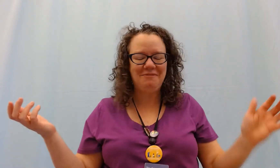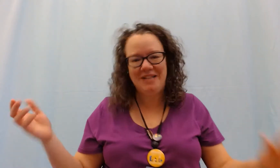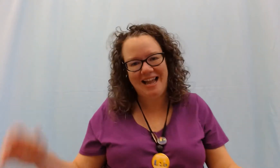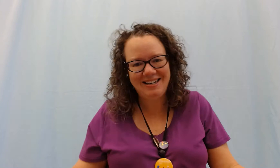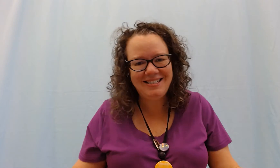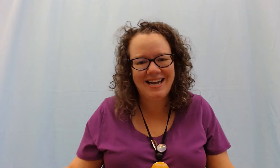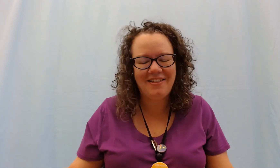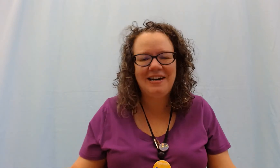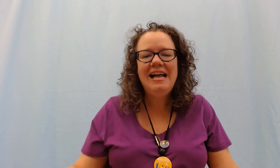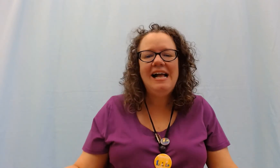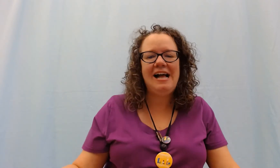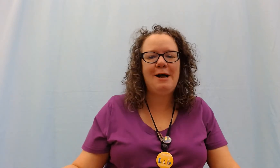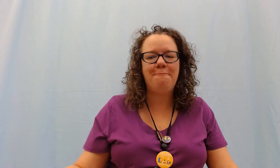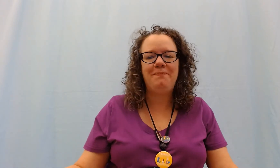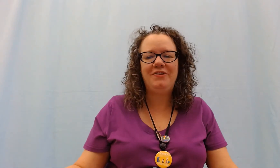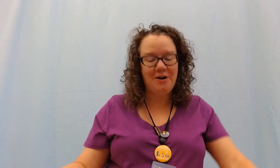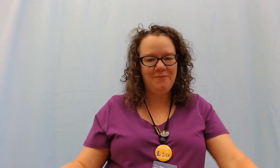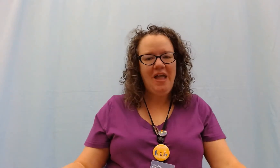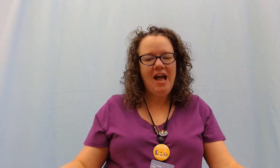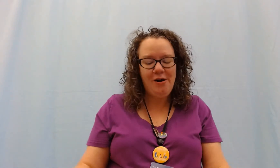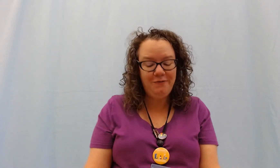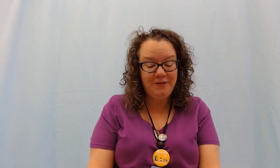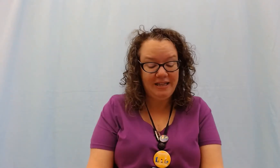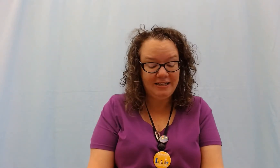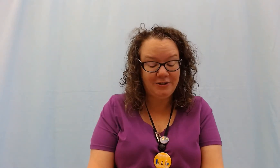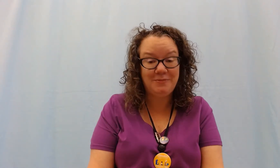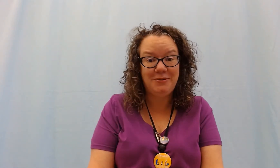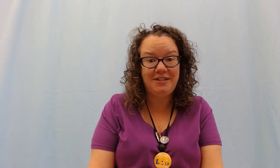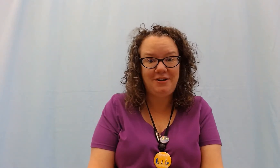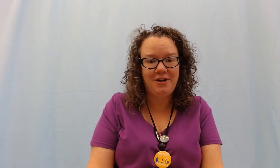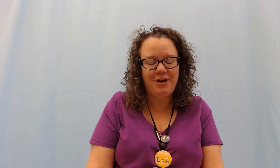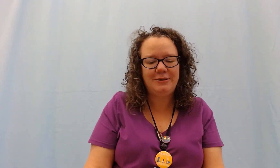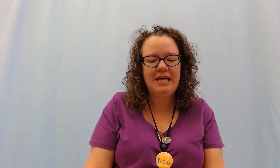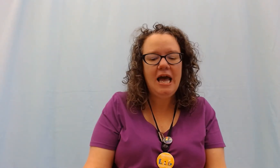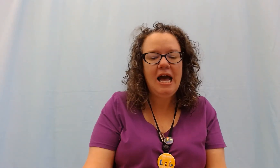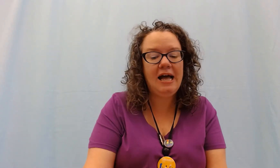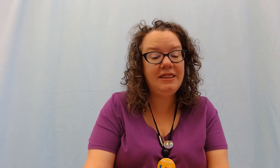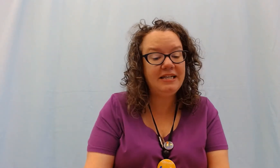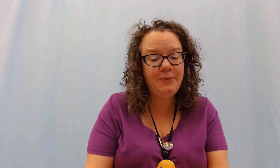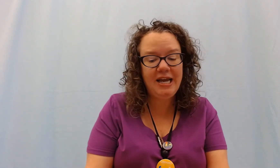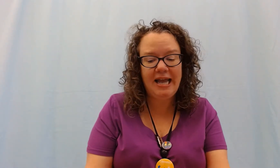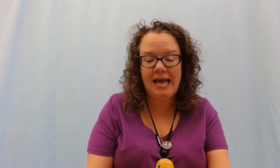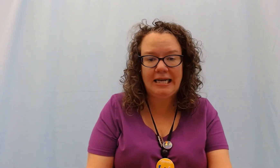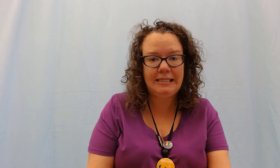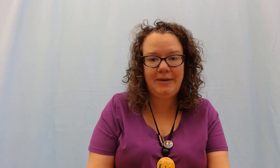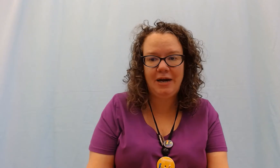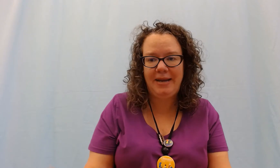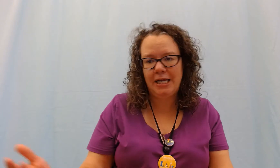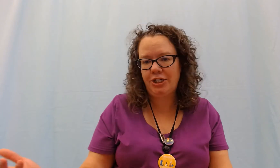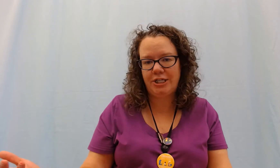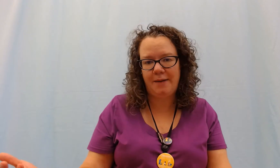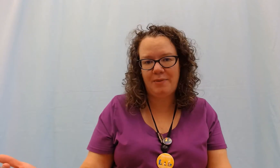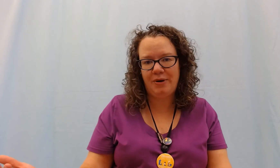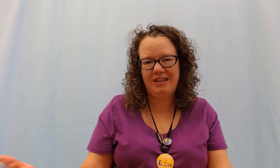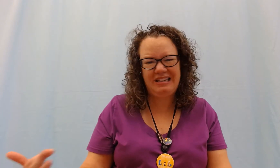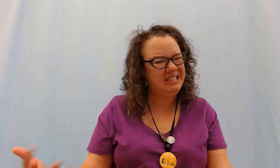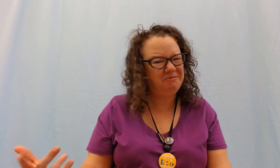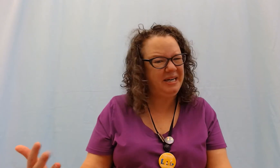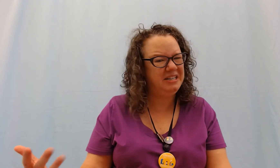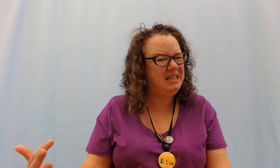play together. So hopefully these are some tools that you can use. This week again, I somehow managed to come up with a weird